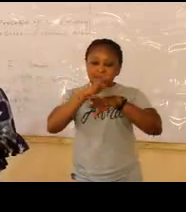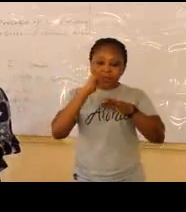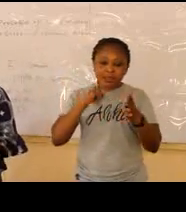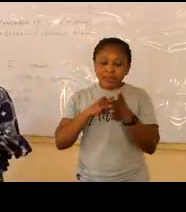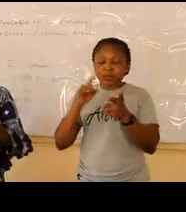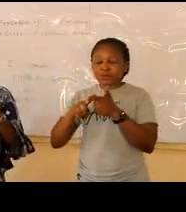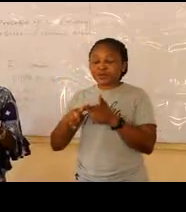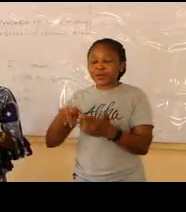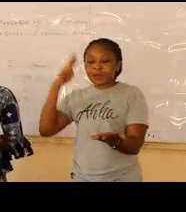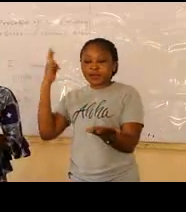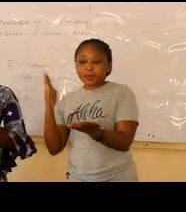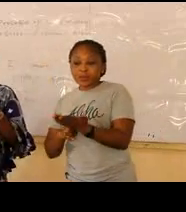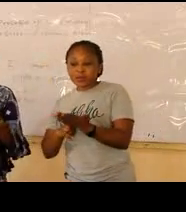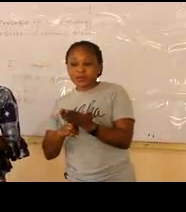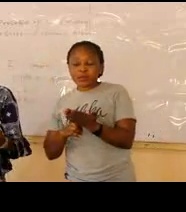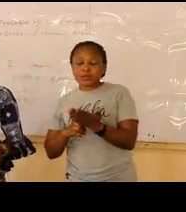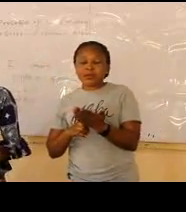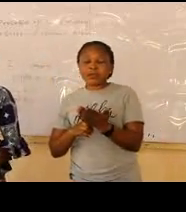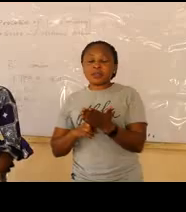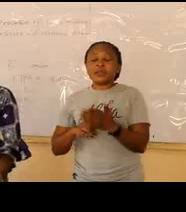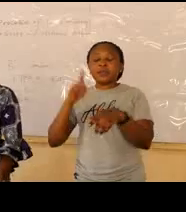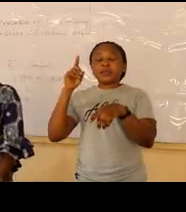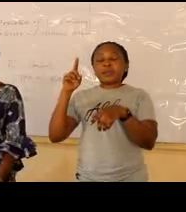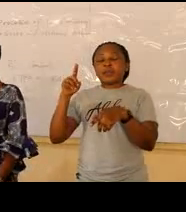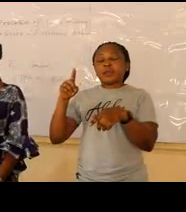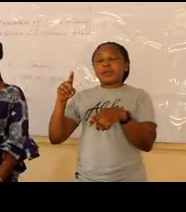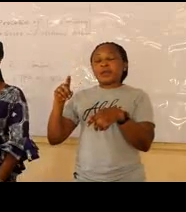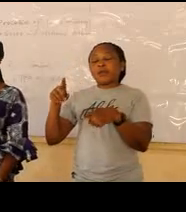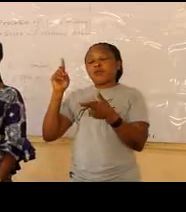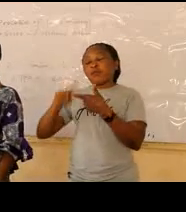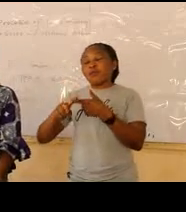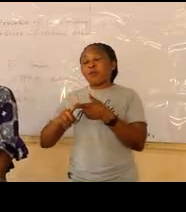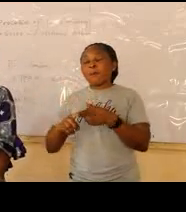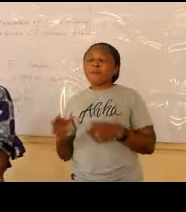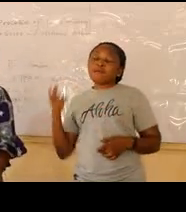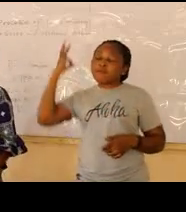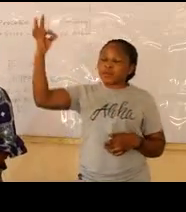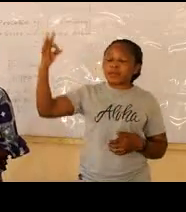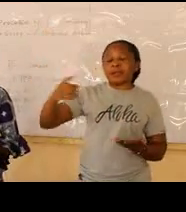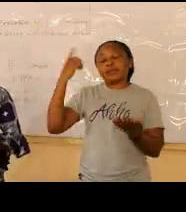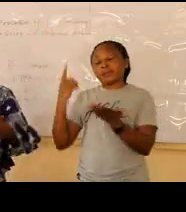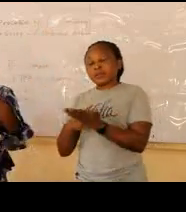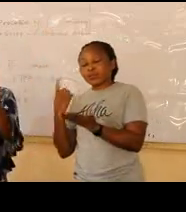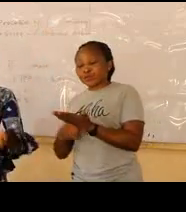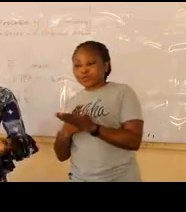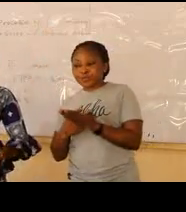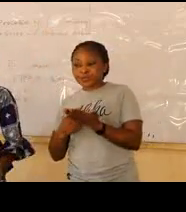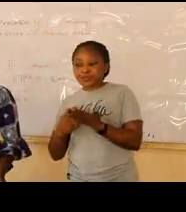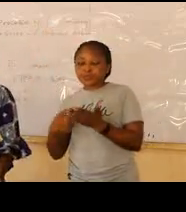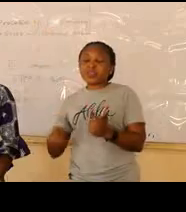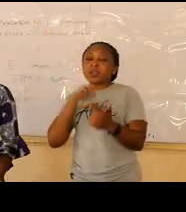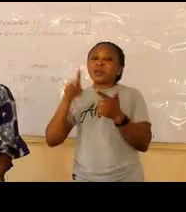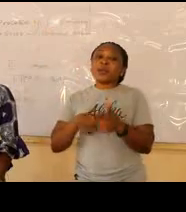to the report stage for further and detailed what? Discussions. And then when the bill gets to the